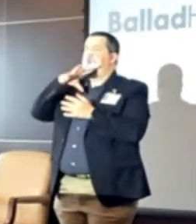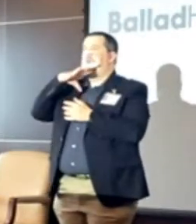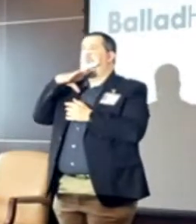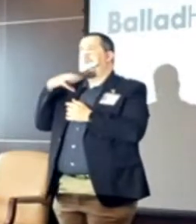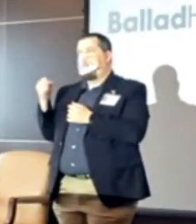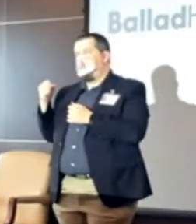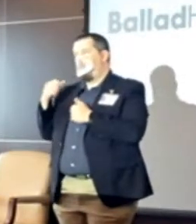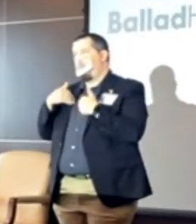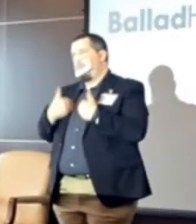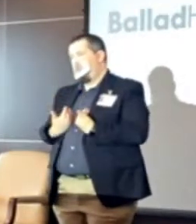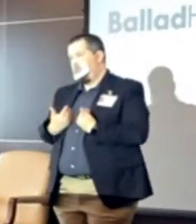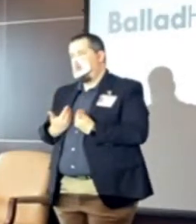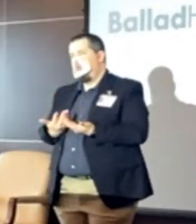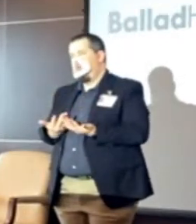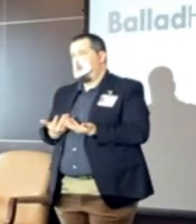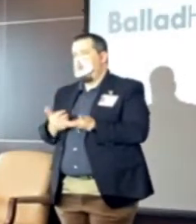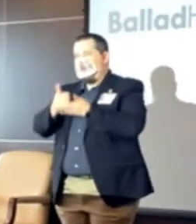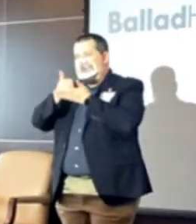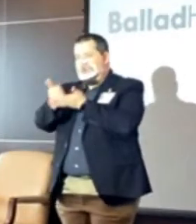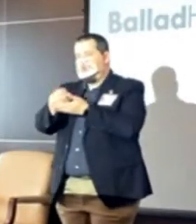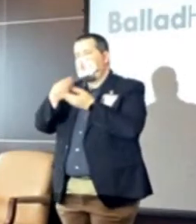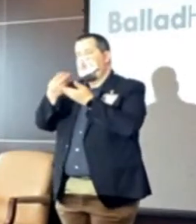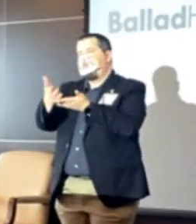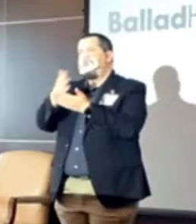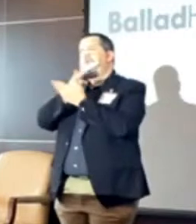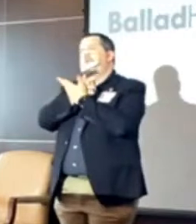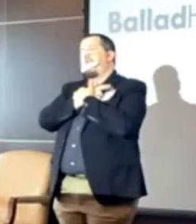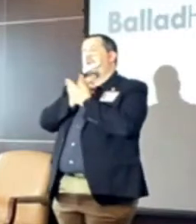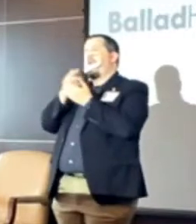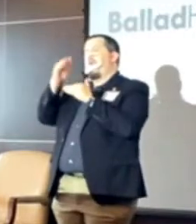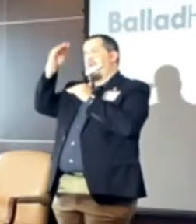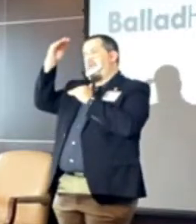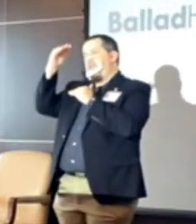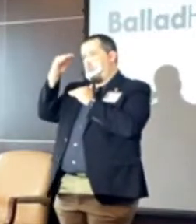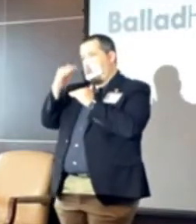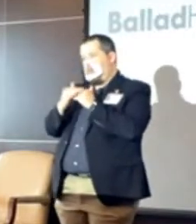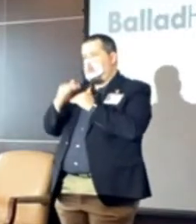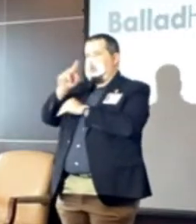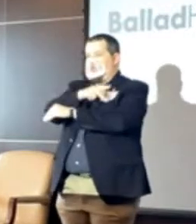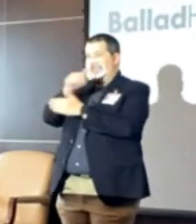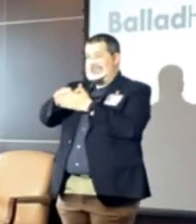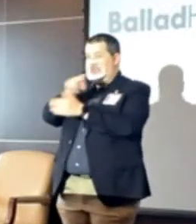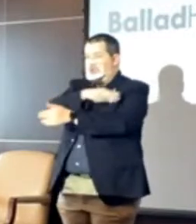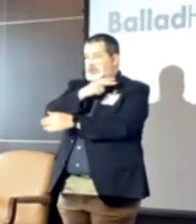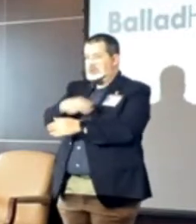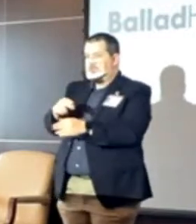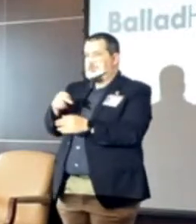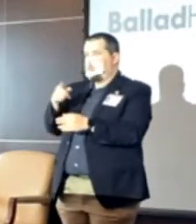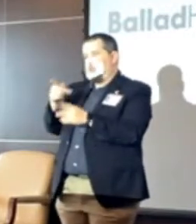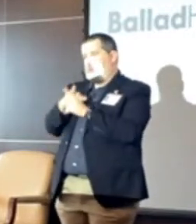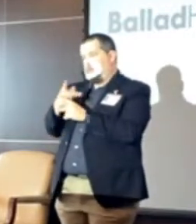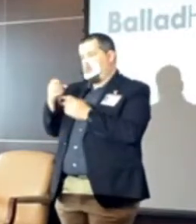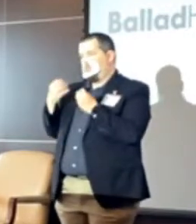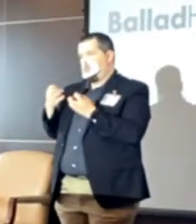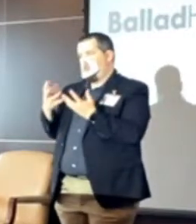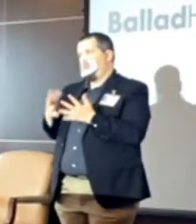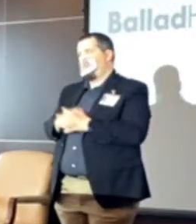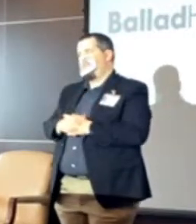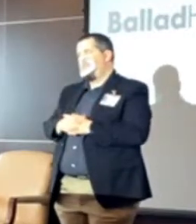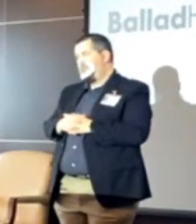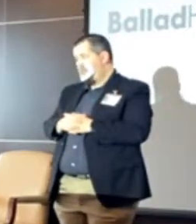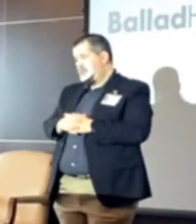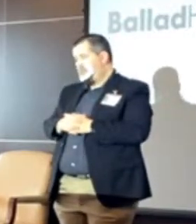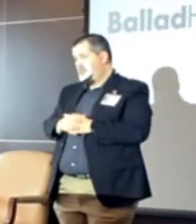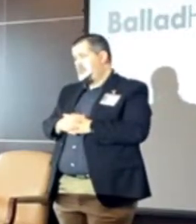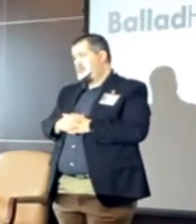out, and we want to give them the relief of having fewer patients in the hospital that they're caring for today. Is